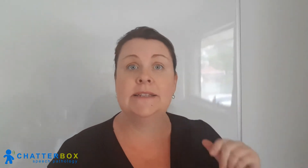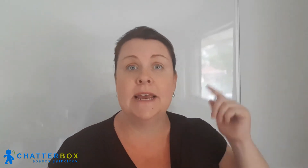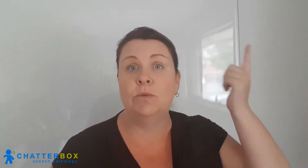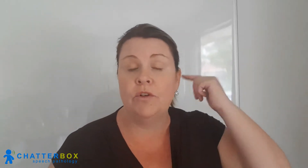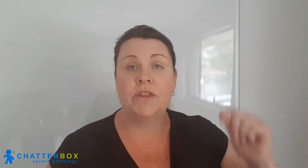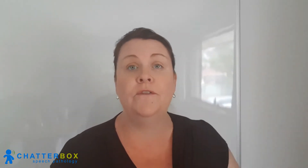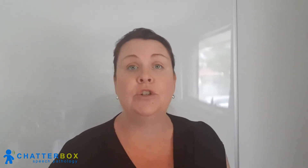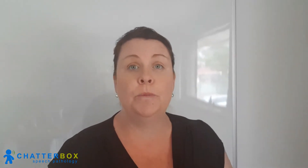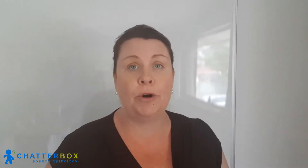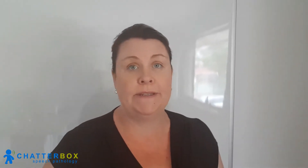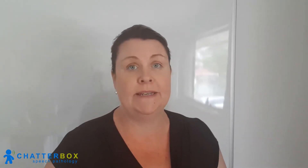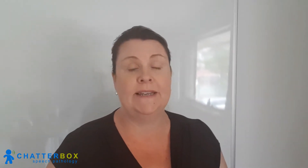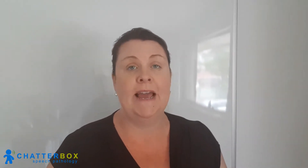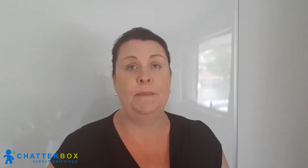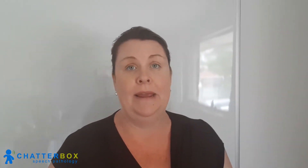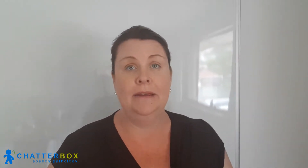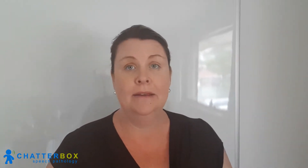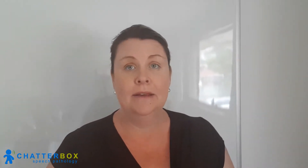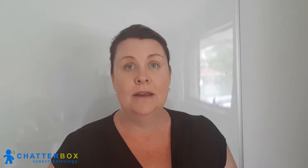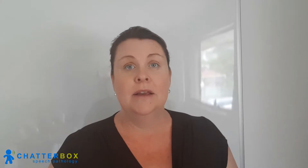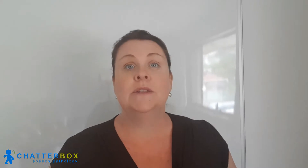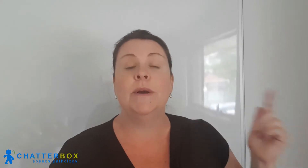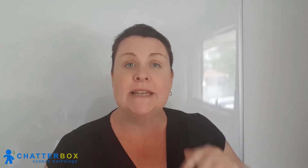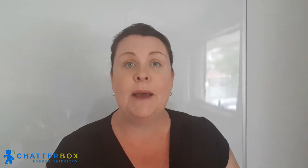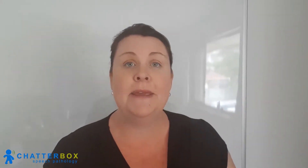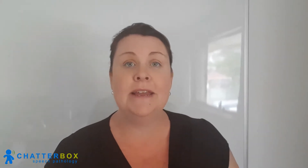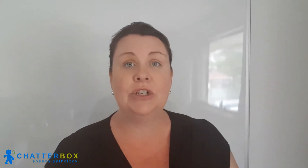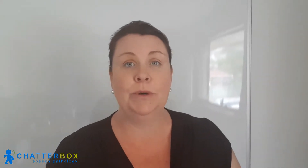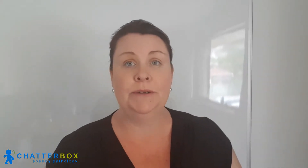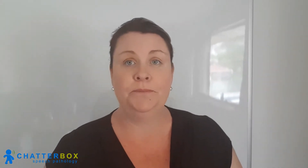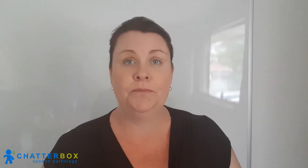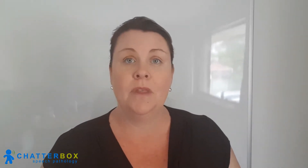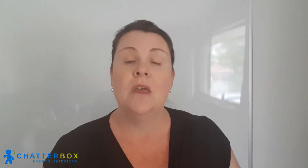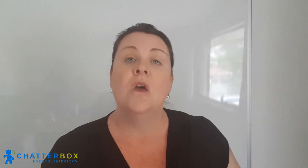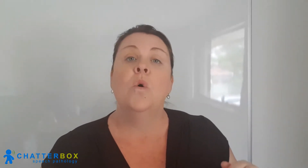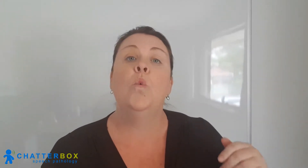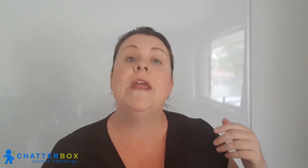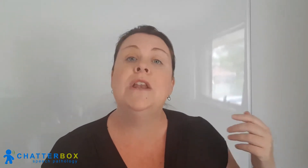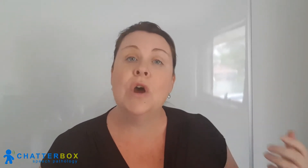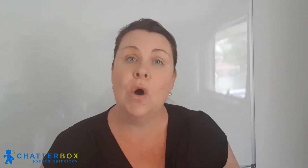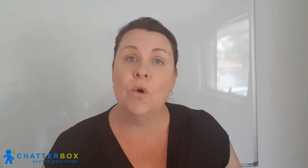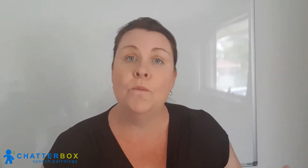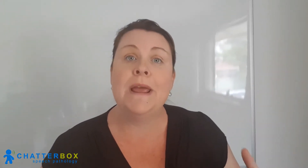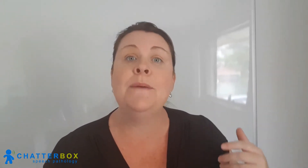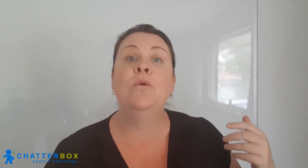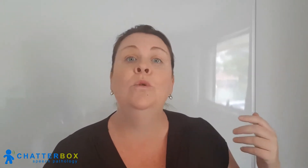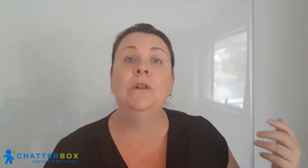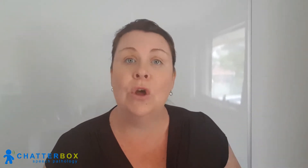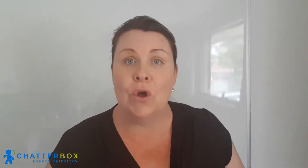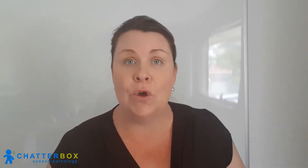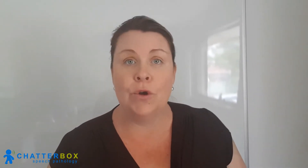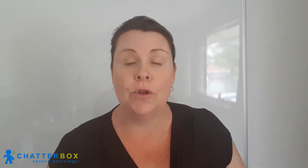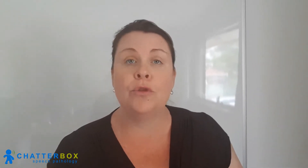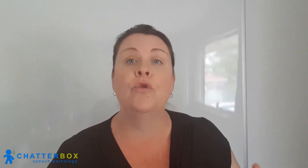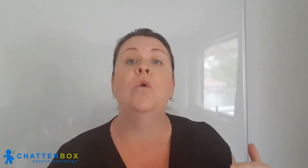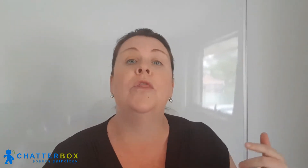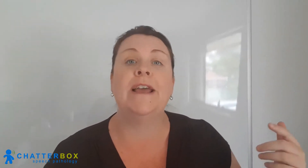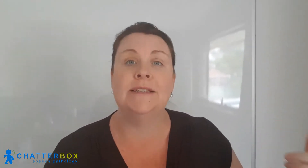said, we've got the visual processing happening. So we're tapping into it. We know people learn through what they